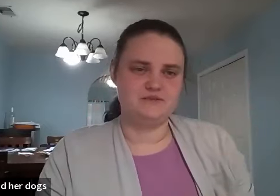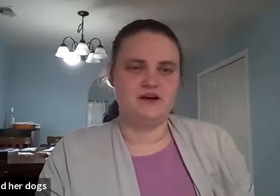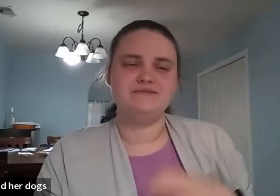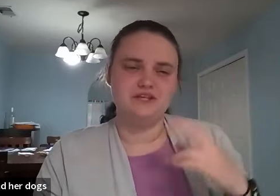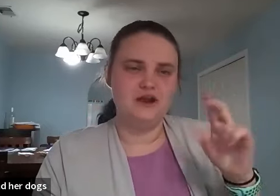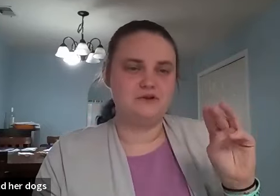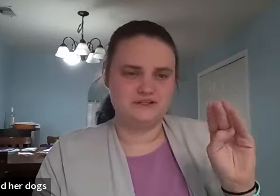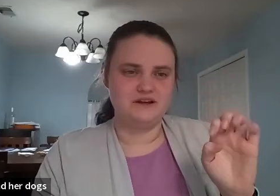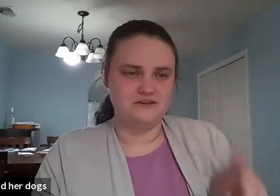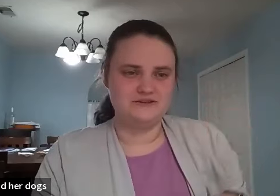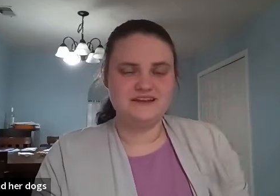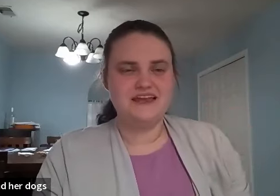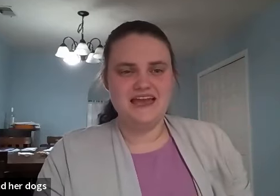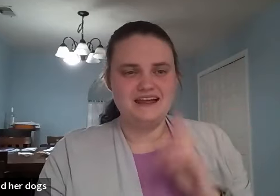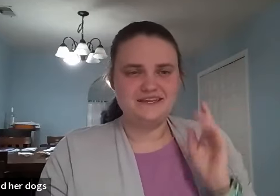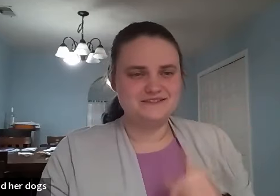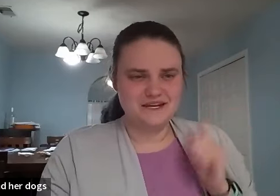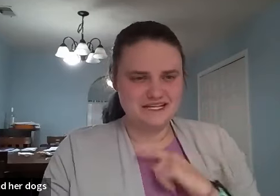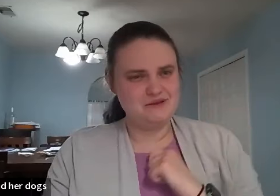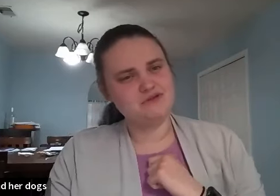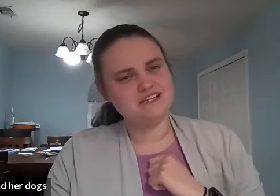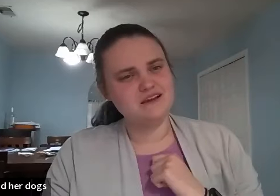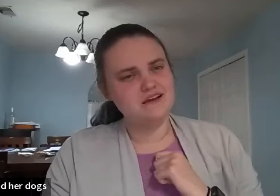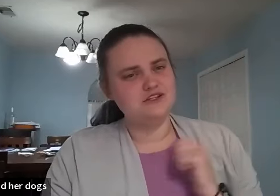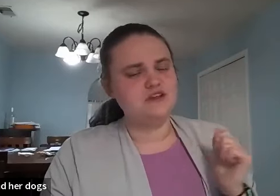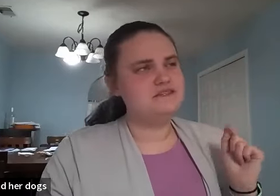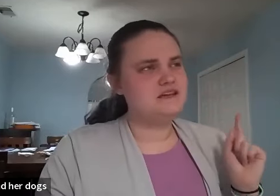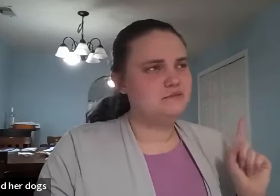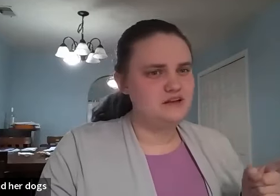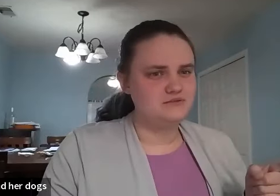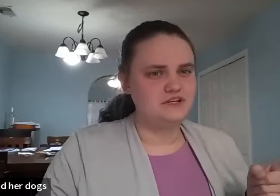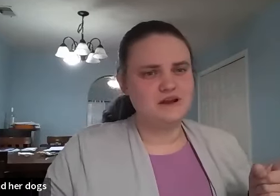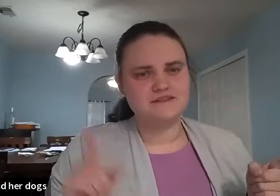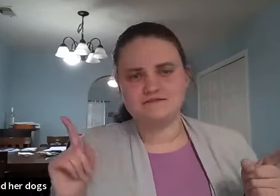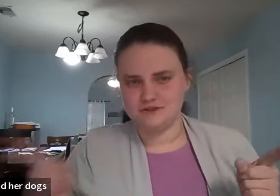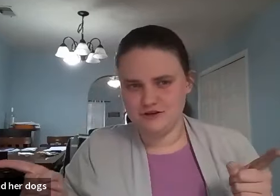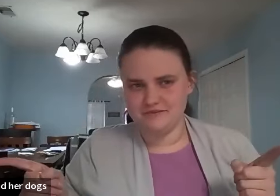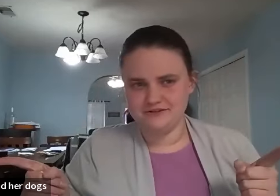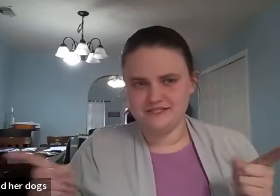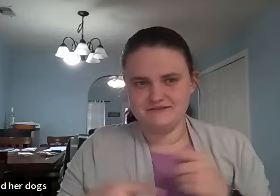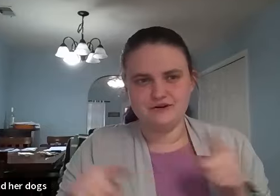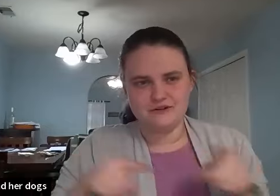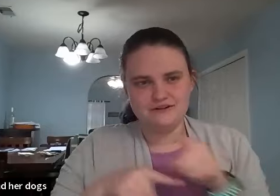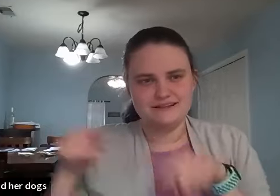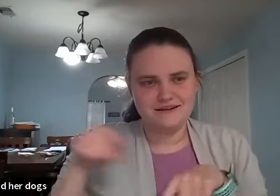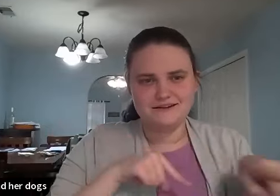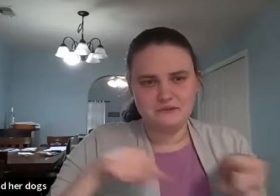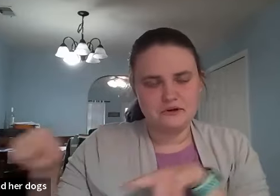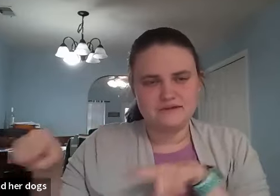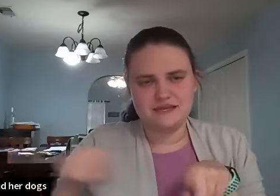fingerspell. Cucumber is one of those. And I think it's funny because people are always like, so you have a sign for pickles, but you don't have a sign for cucumbers, even though they're like technically were the same,